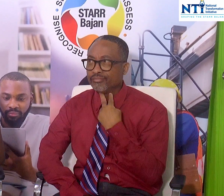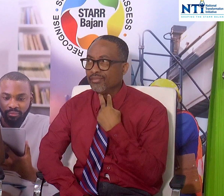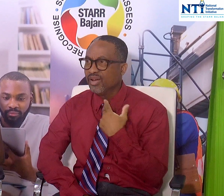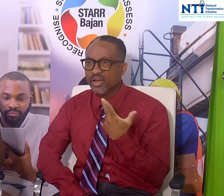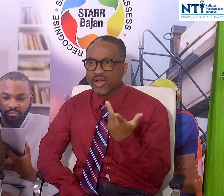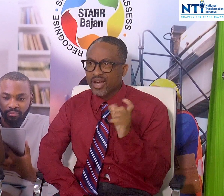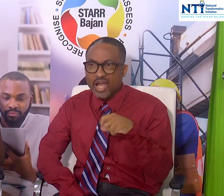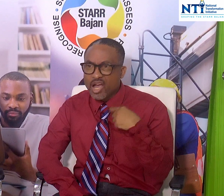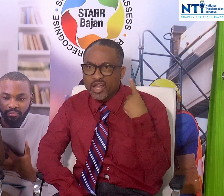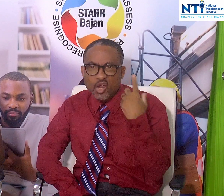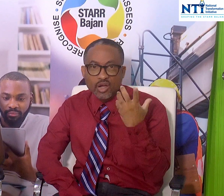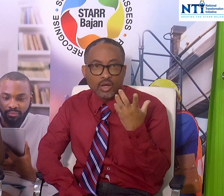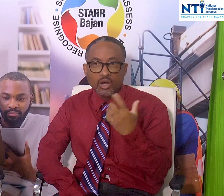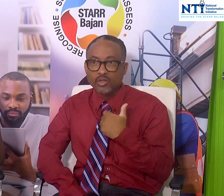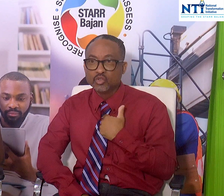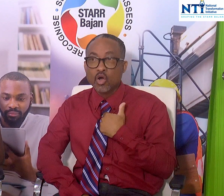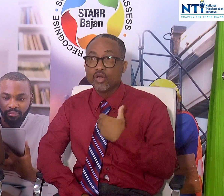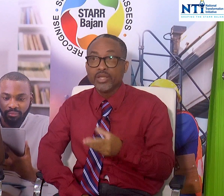hearing anything.